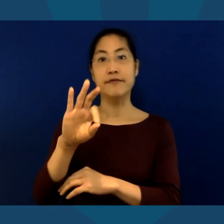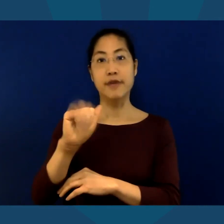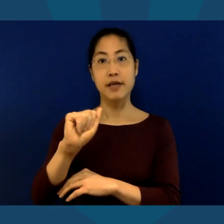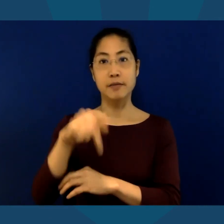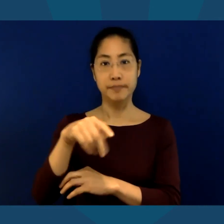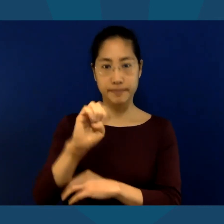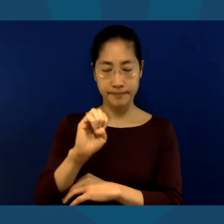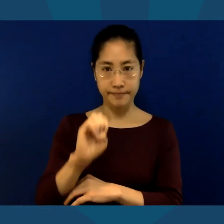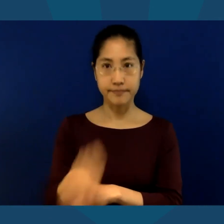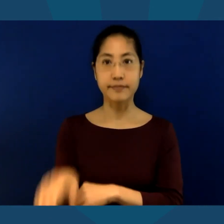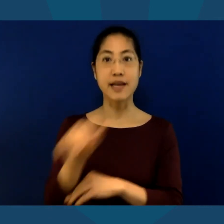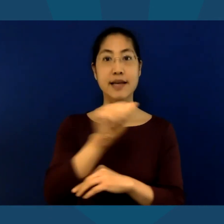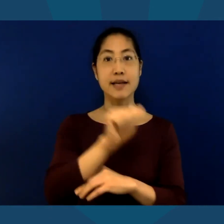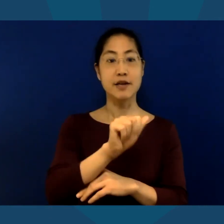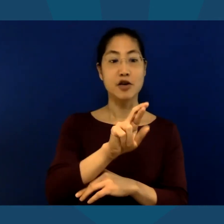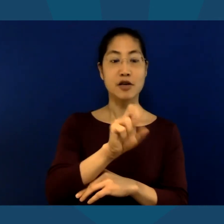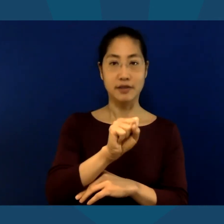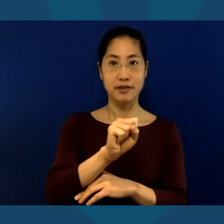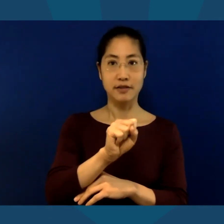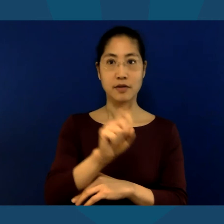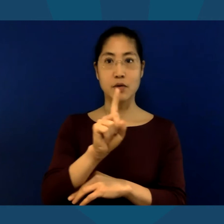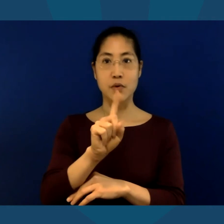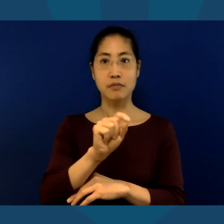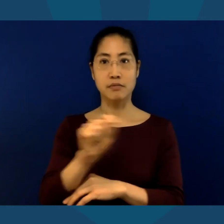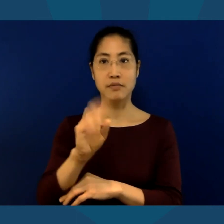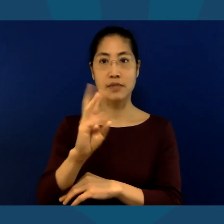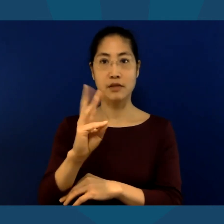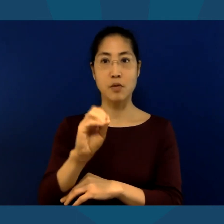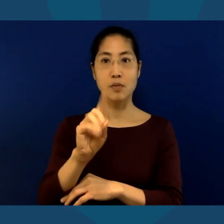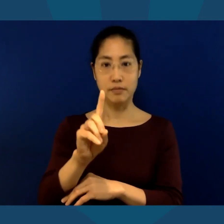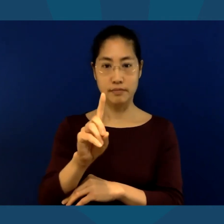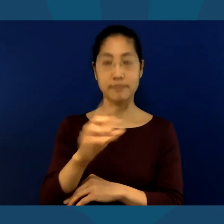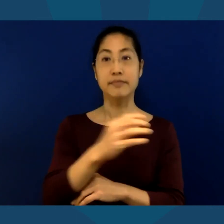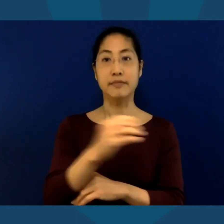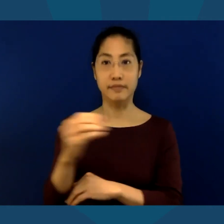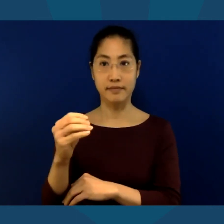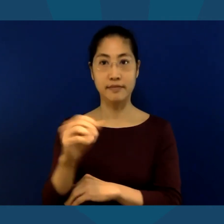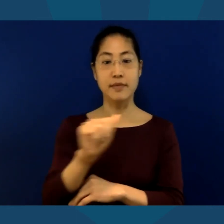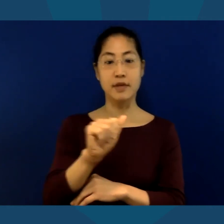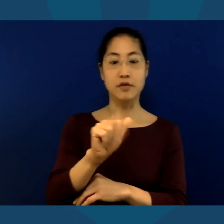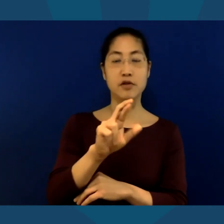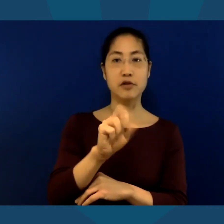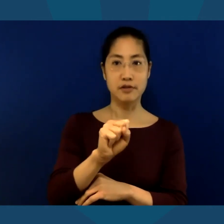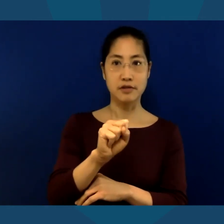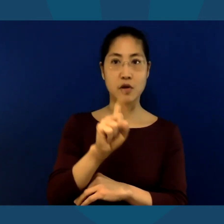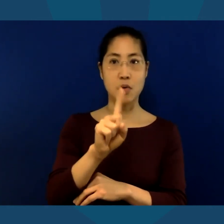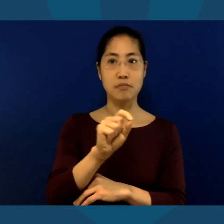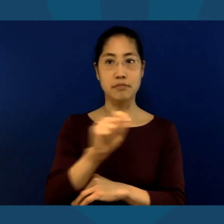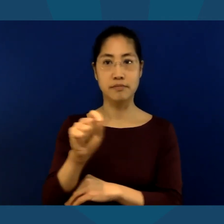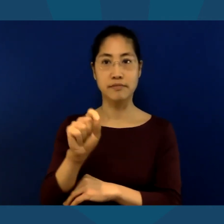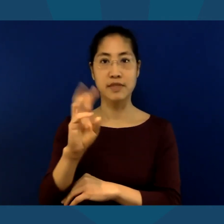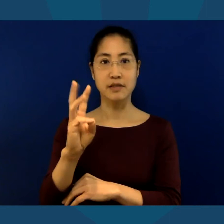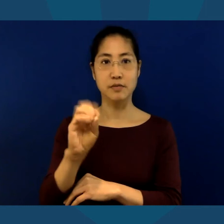ARS 1-601, and ARS 602.